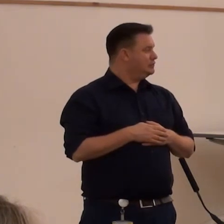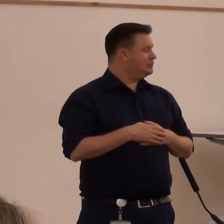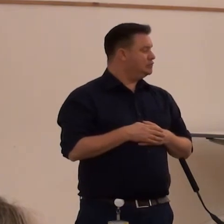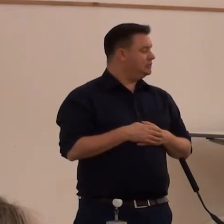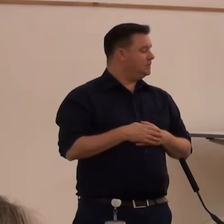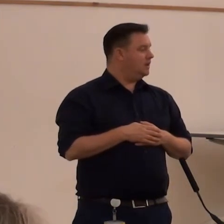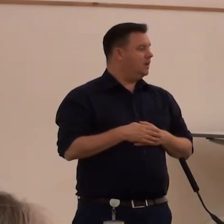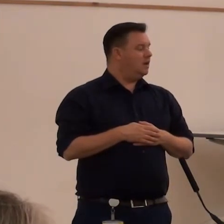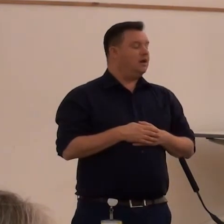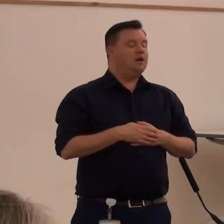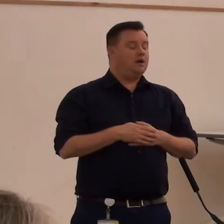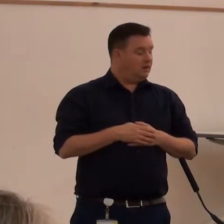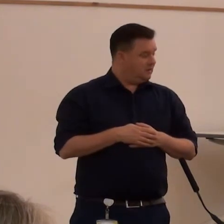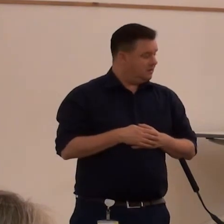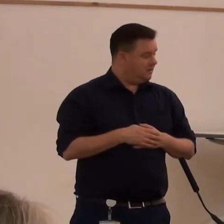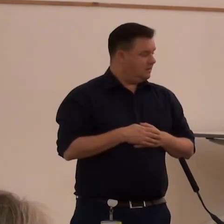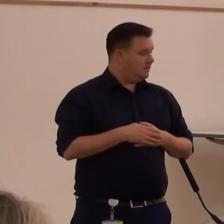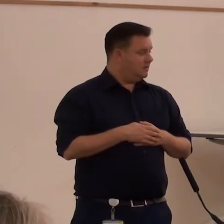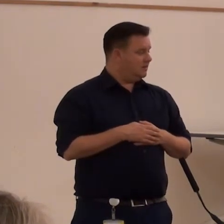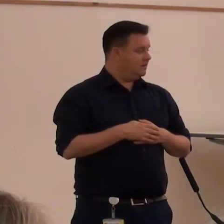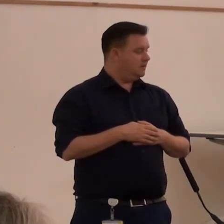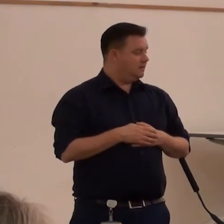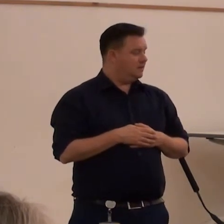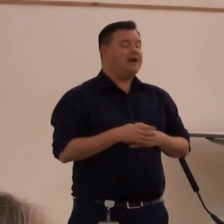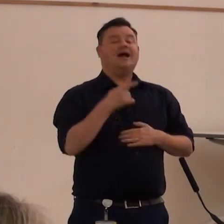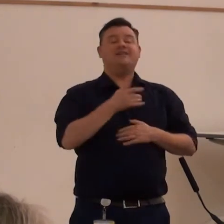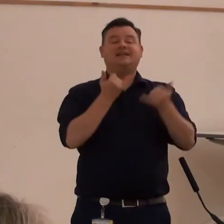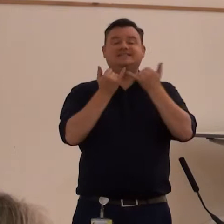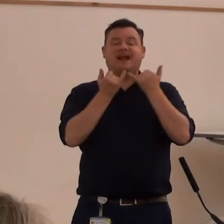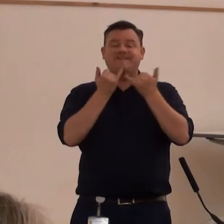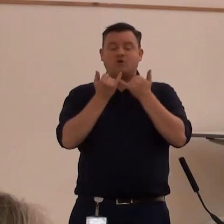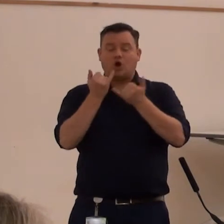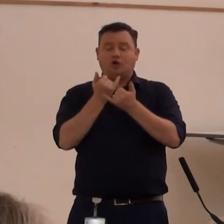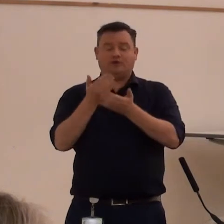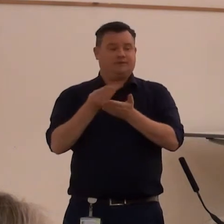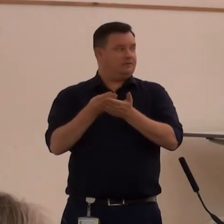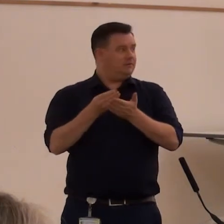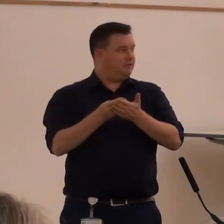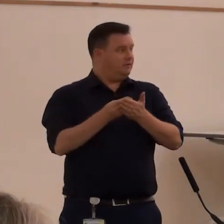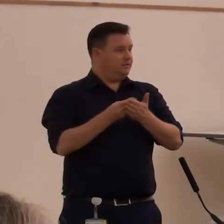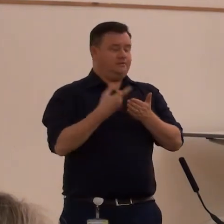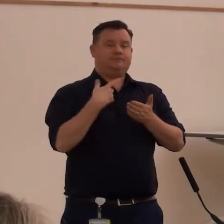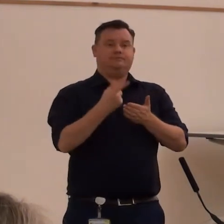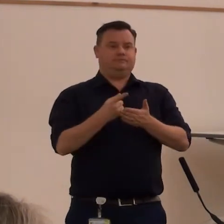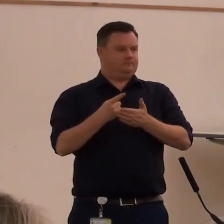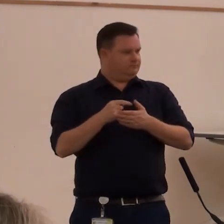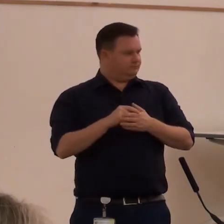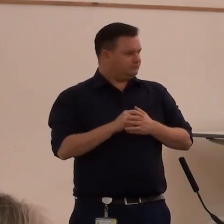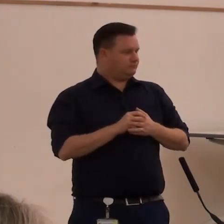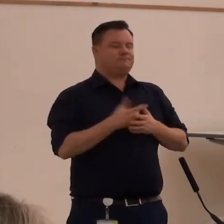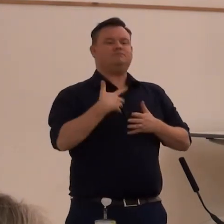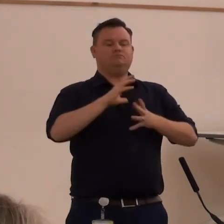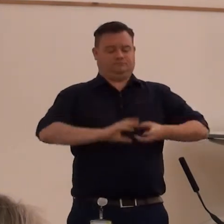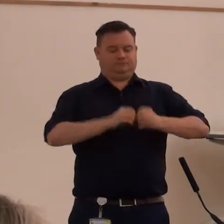So it's another, our telephone, we formed down the Disabled People's Direct Action